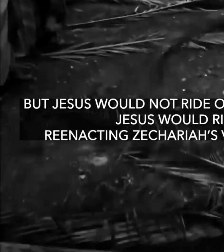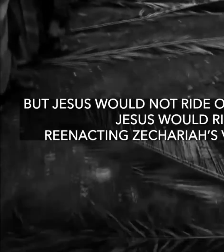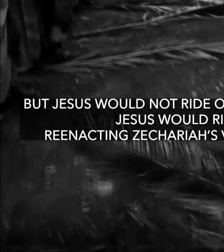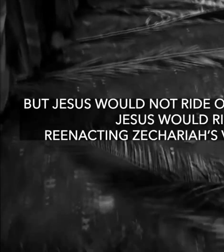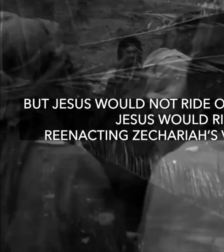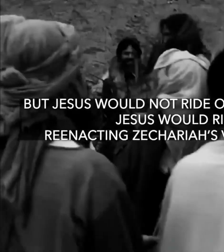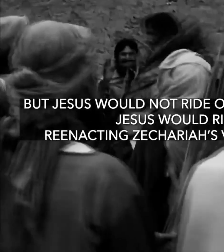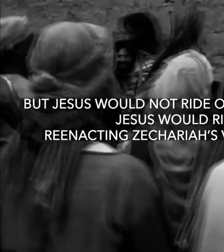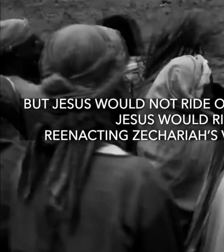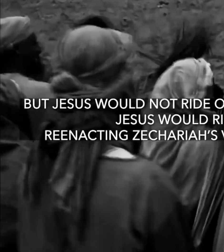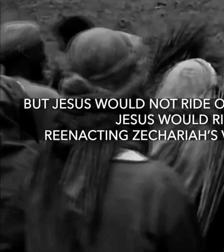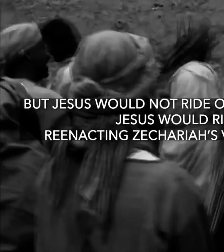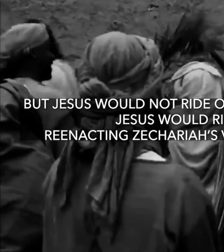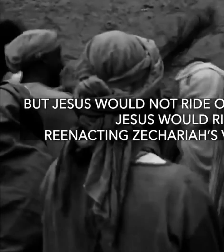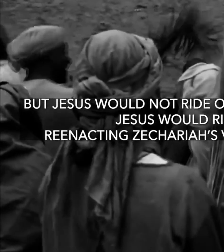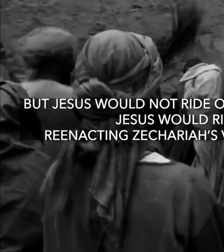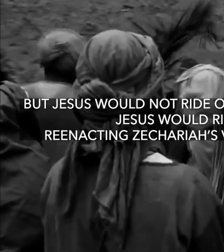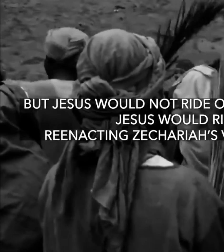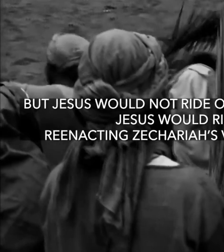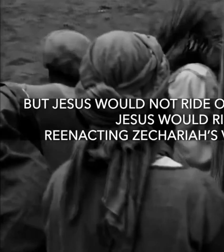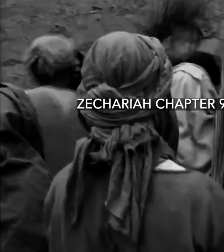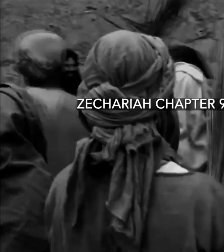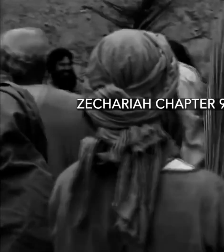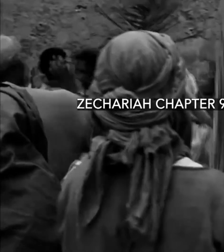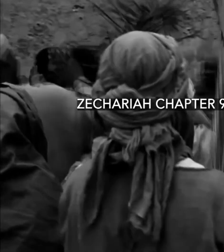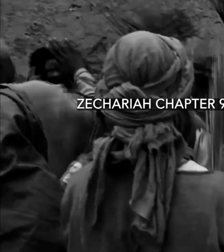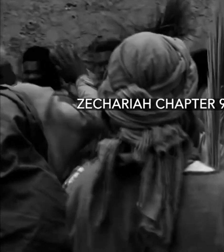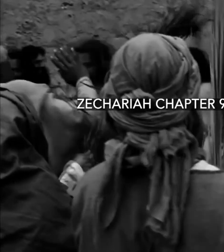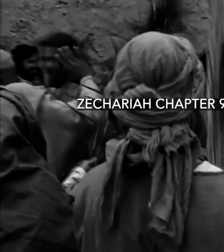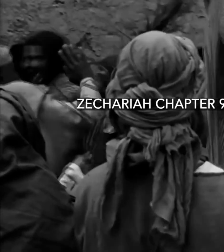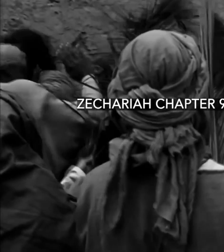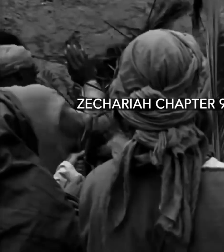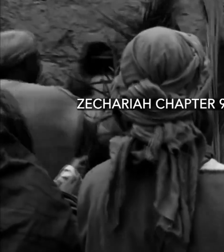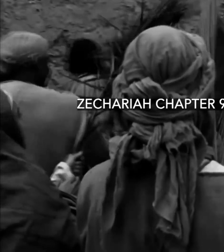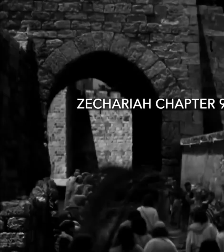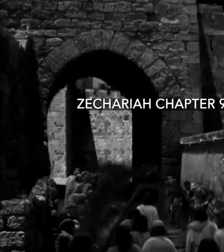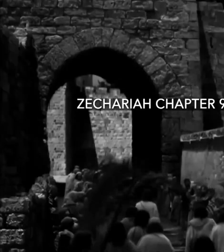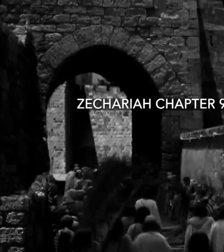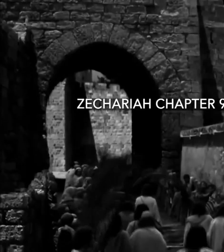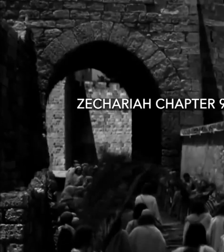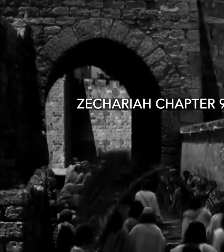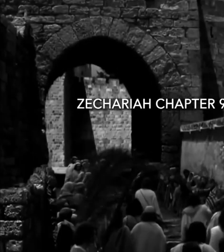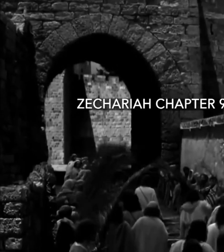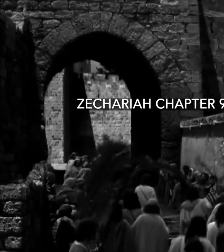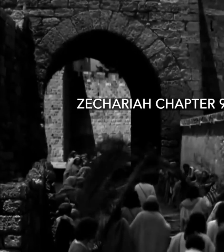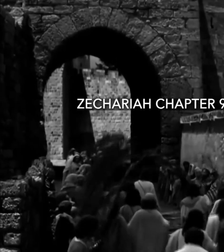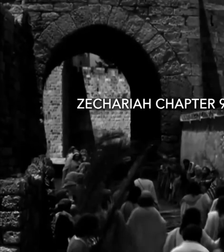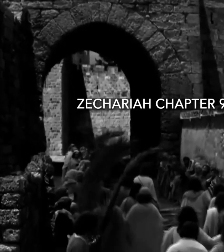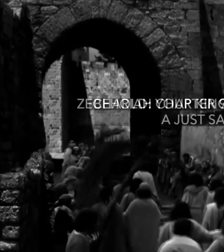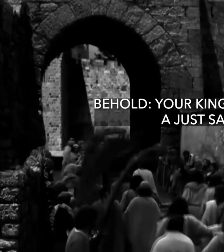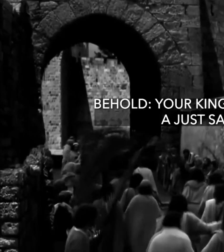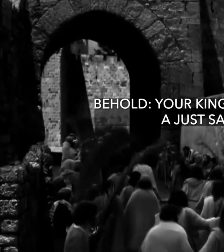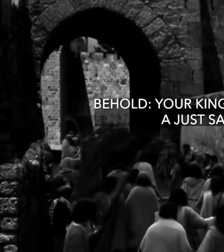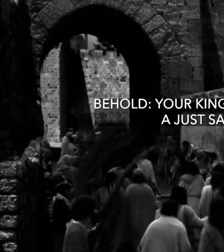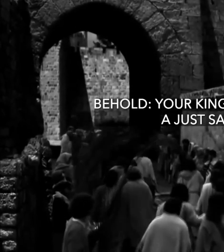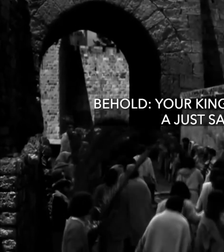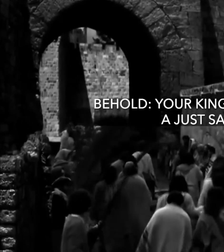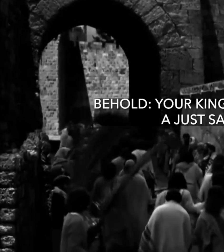reenacting Zechariah's vision of a king of peace. Zechariah chapter 9, verses 9 and 10